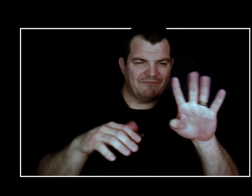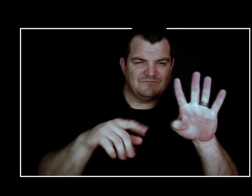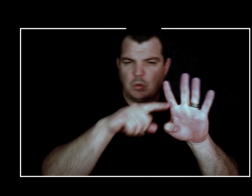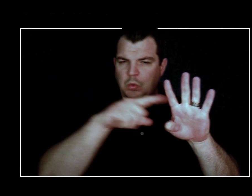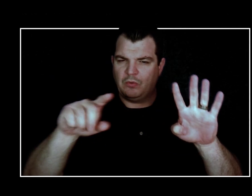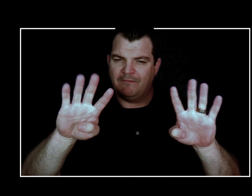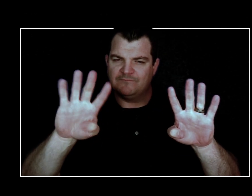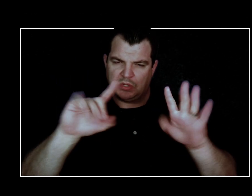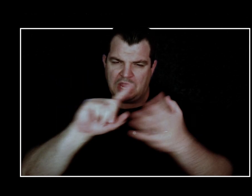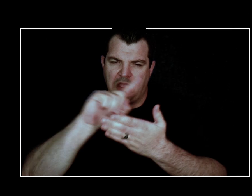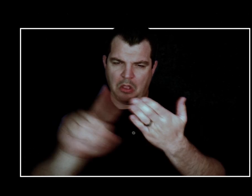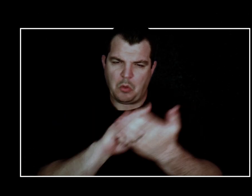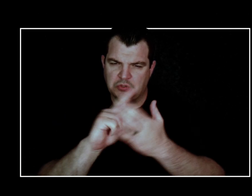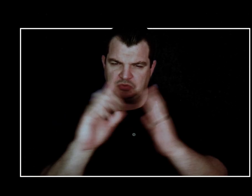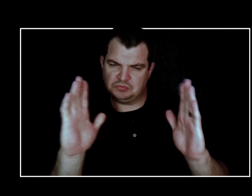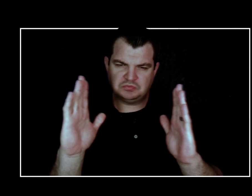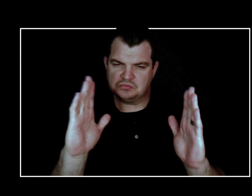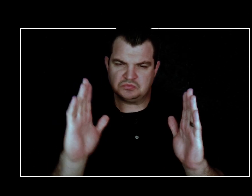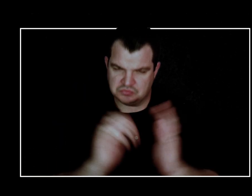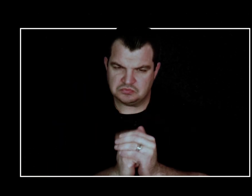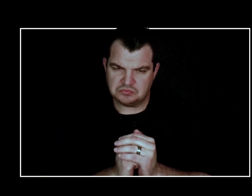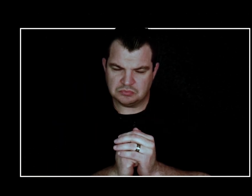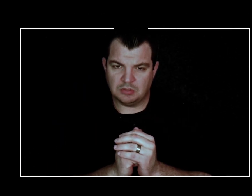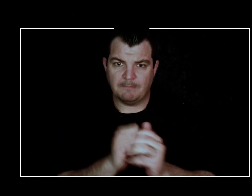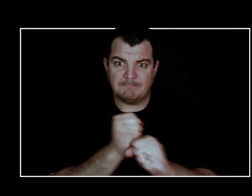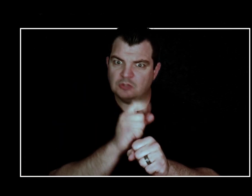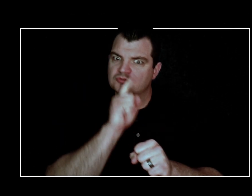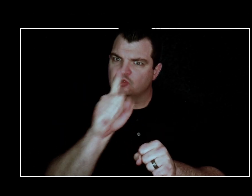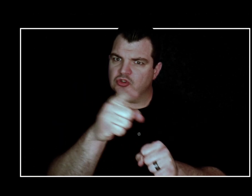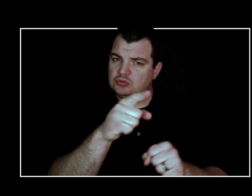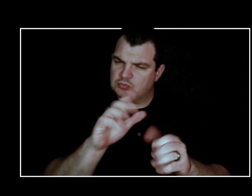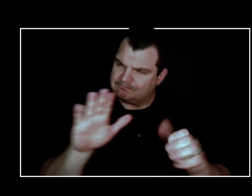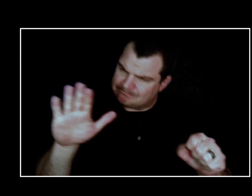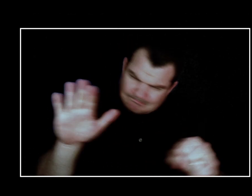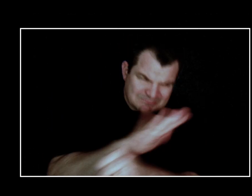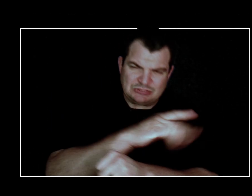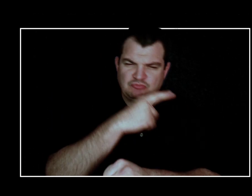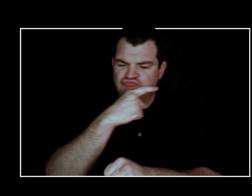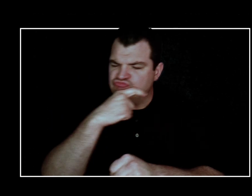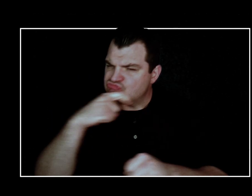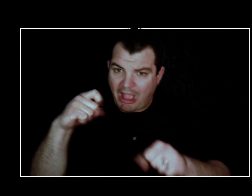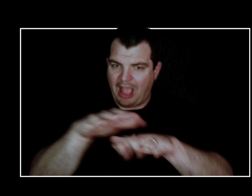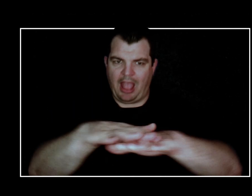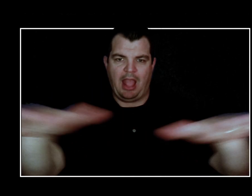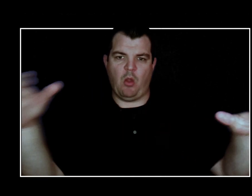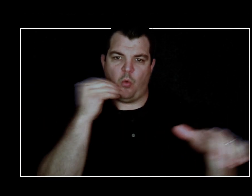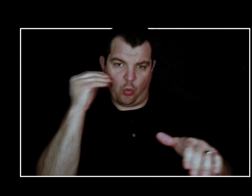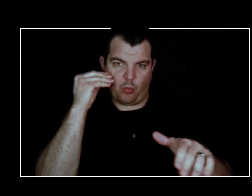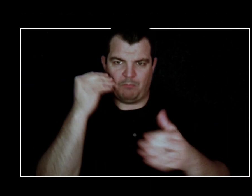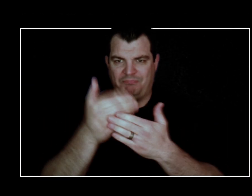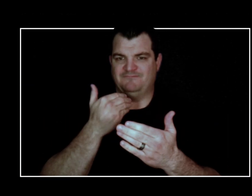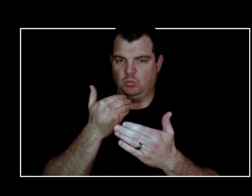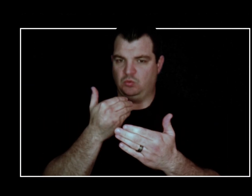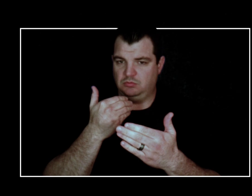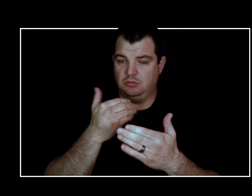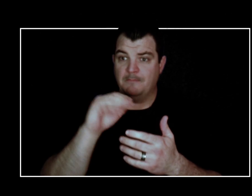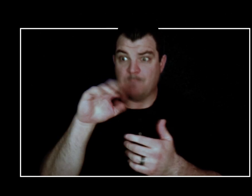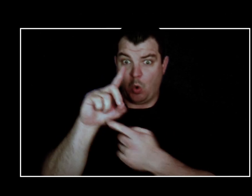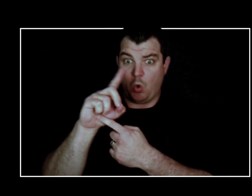out within 24 to 48 hours. Be sure to completely dry out your home after